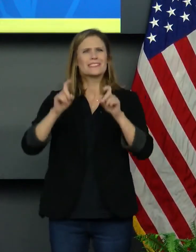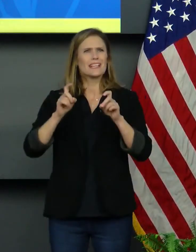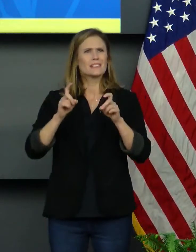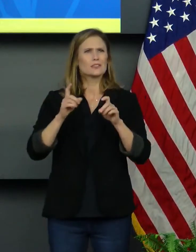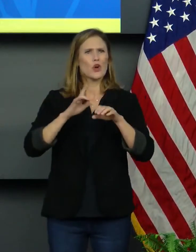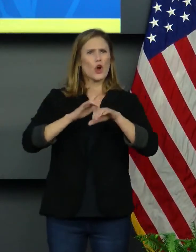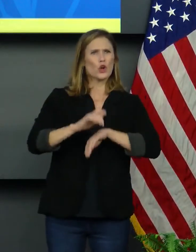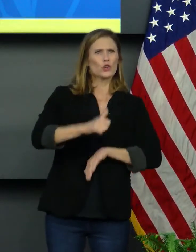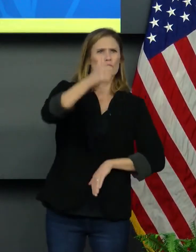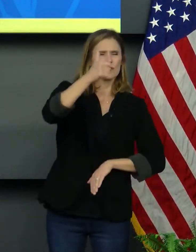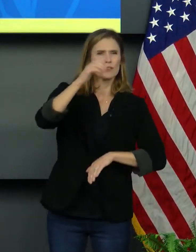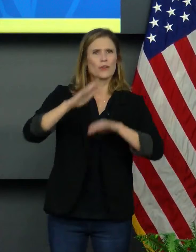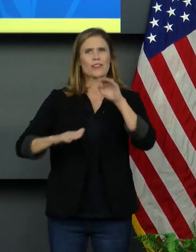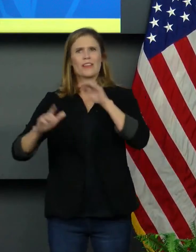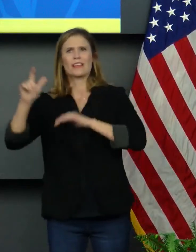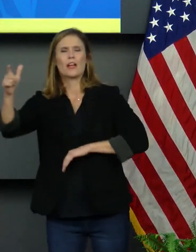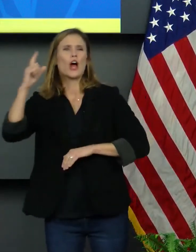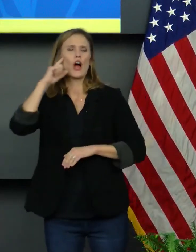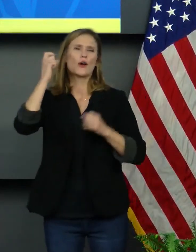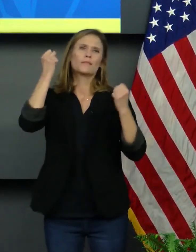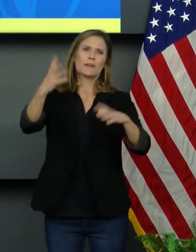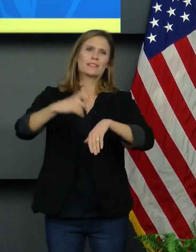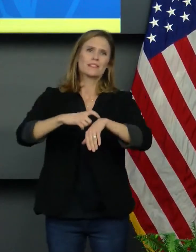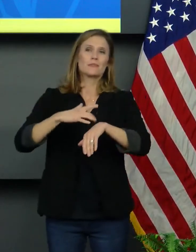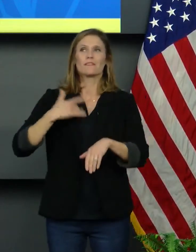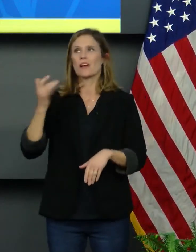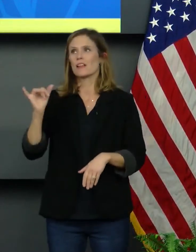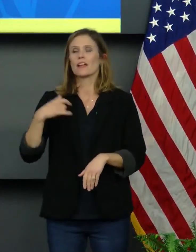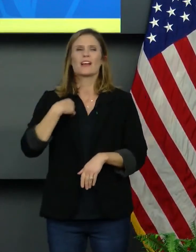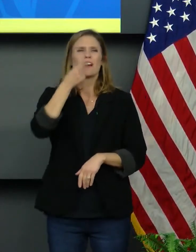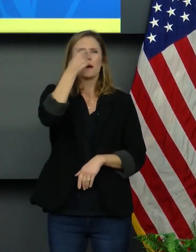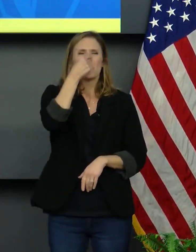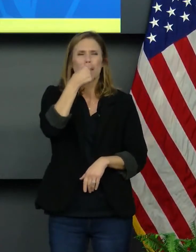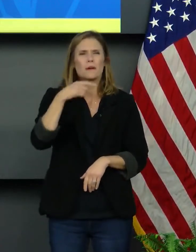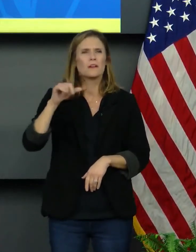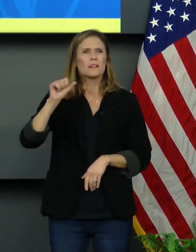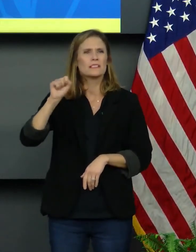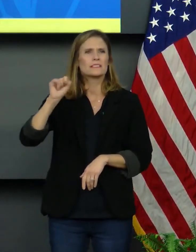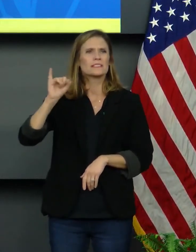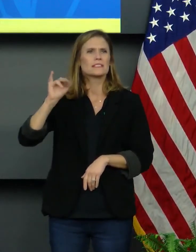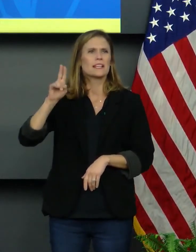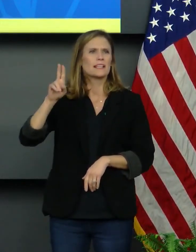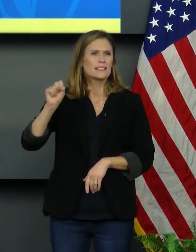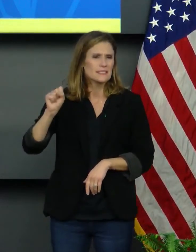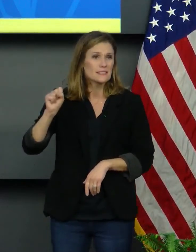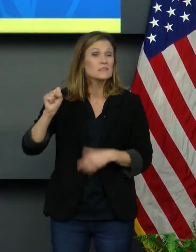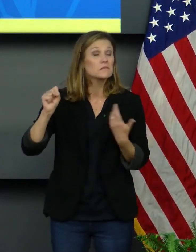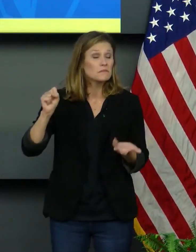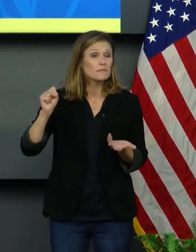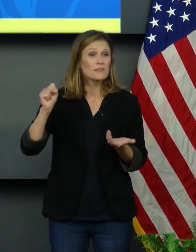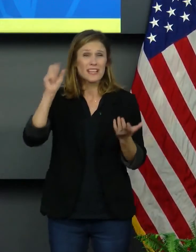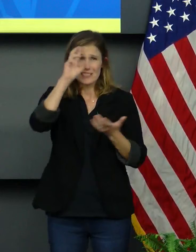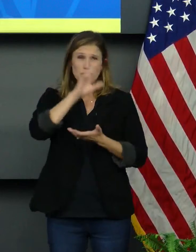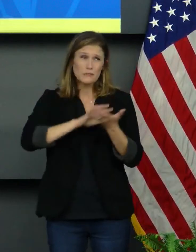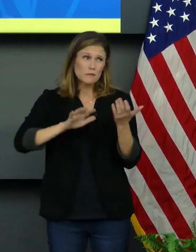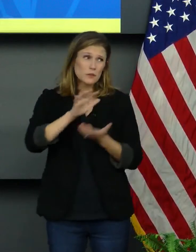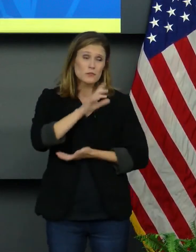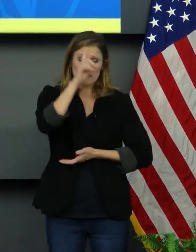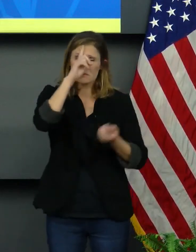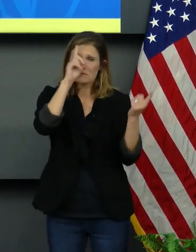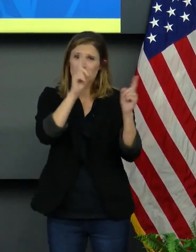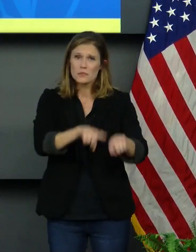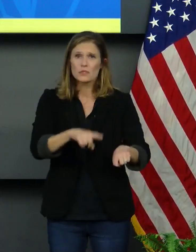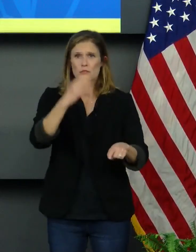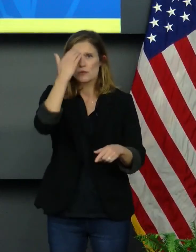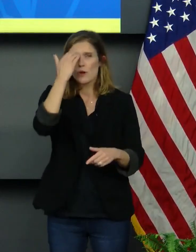to make sure you don't have it. I have heard time and time again, I felt like I had a sinus infection. So it's very confusing, I agree. It's very confusing to